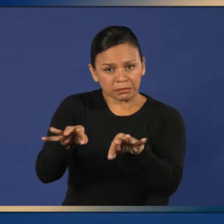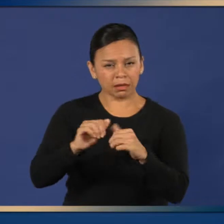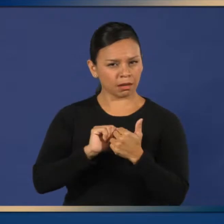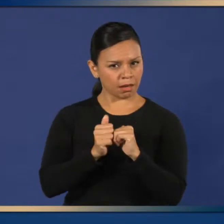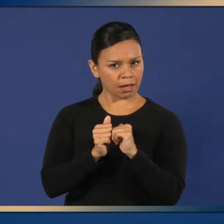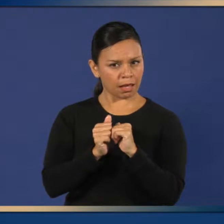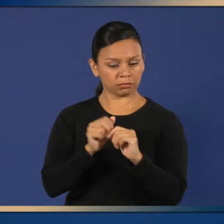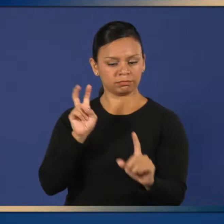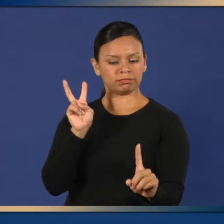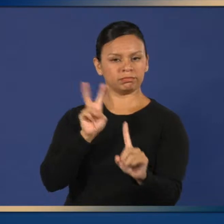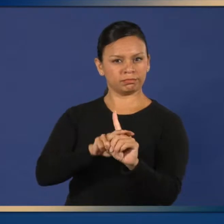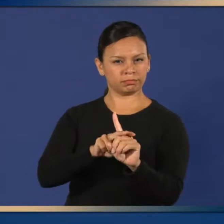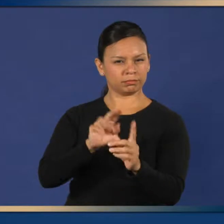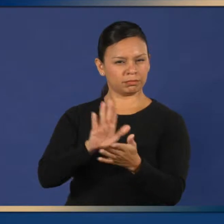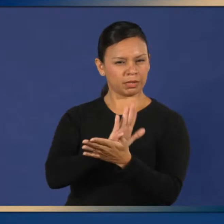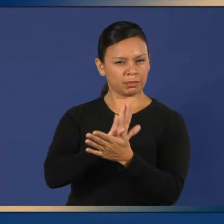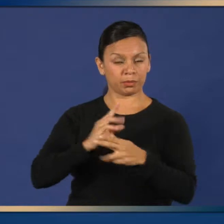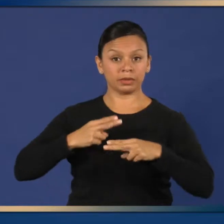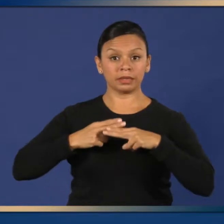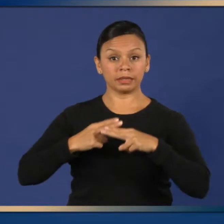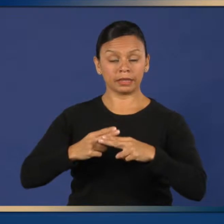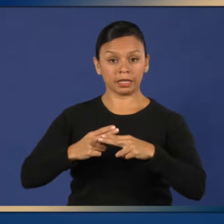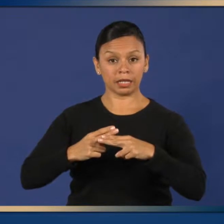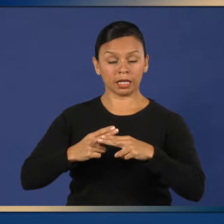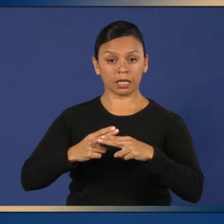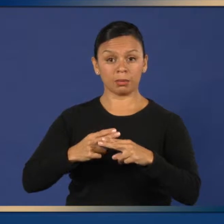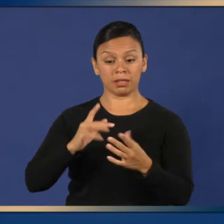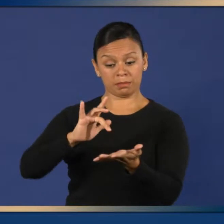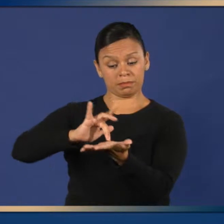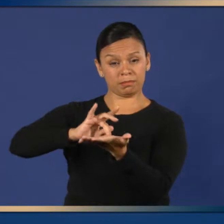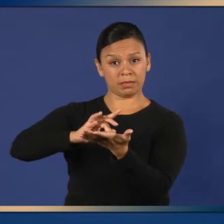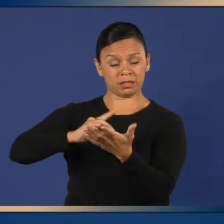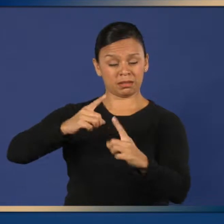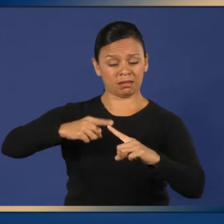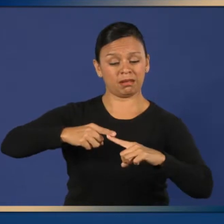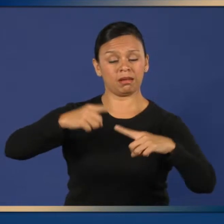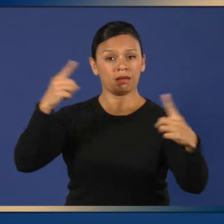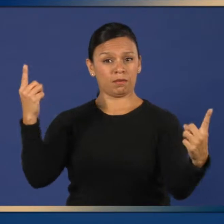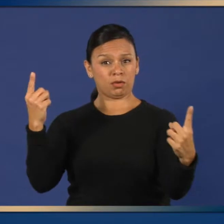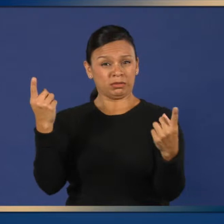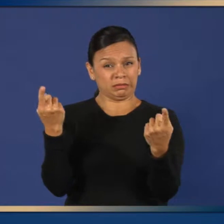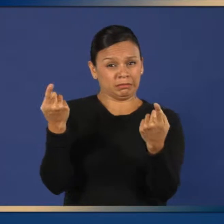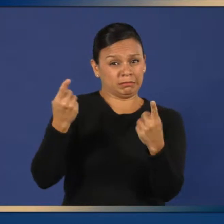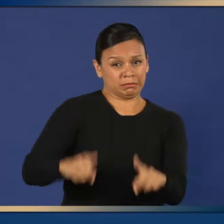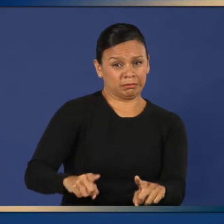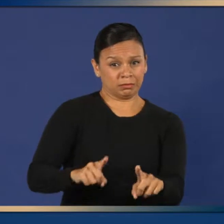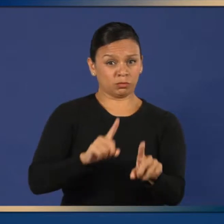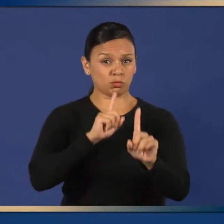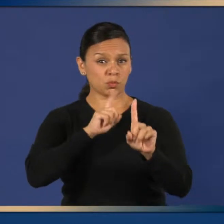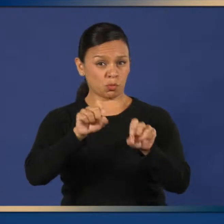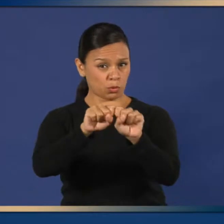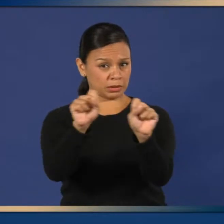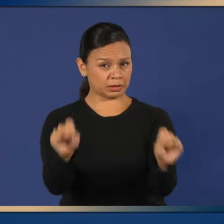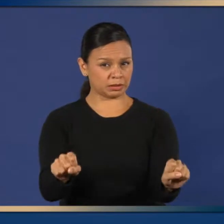a Vaccine Adverse Event Reporting System form,